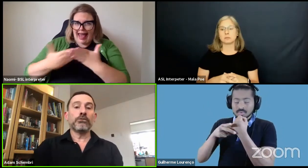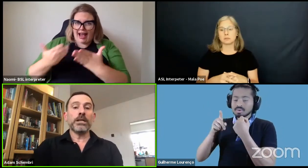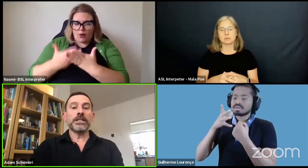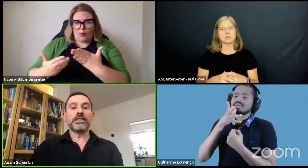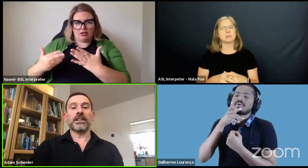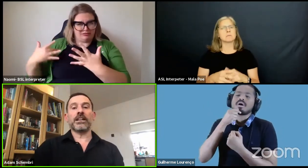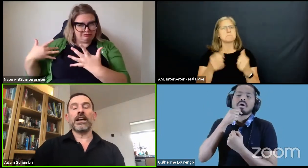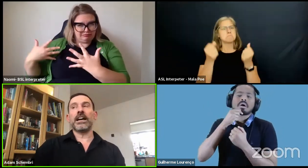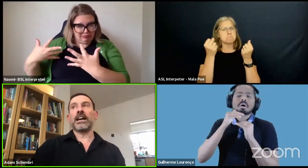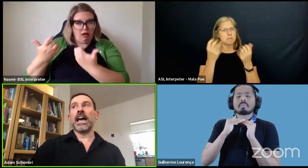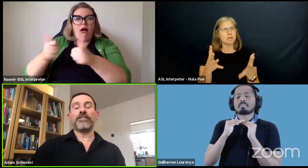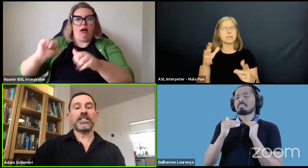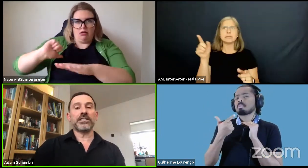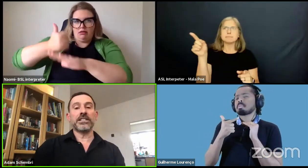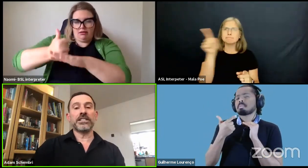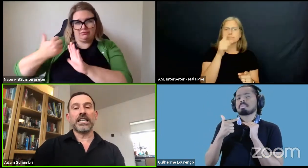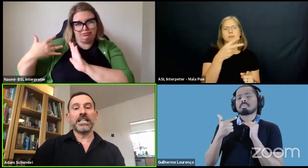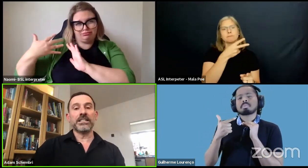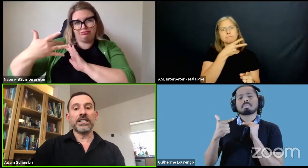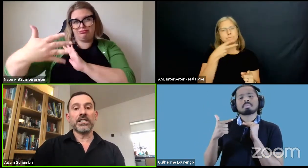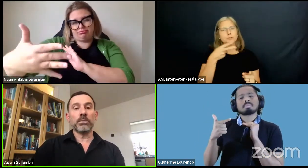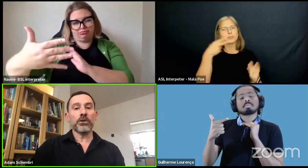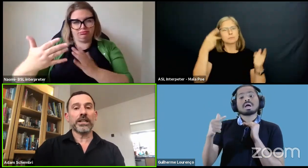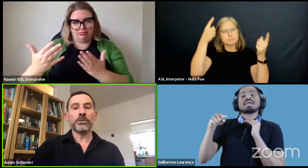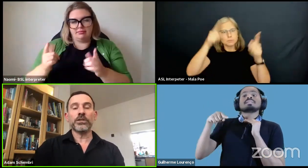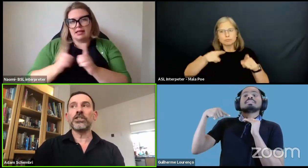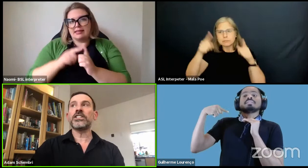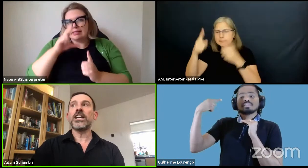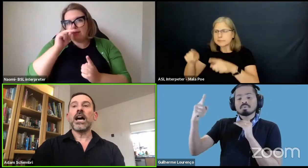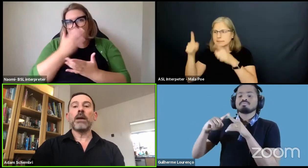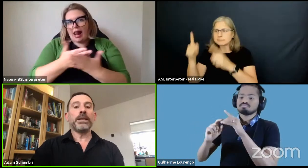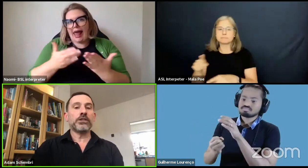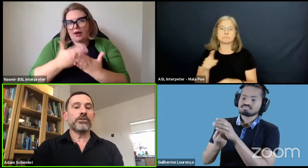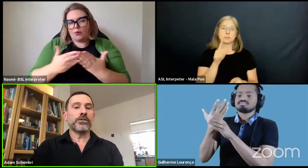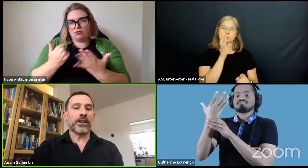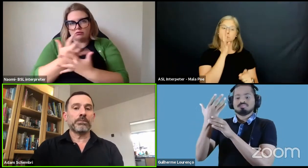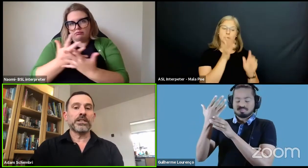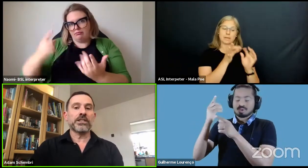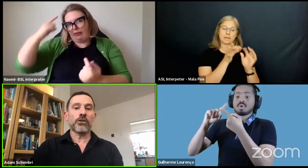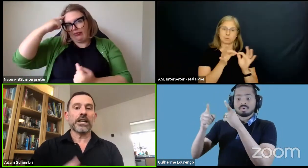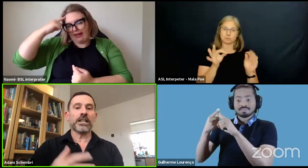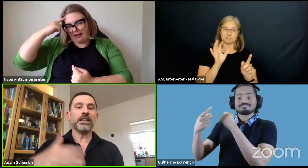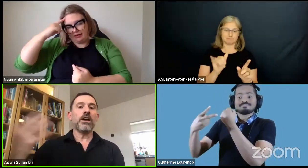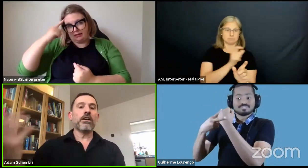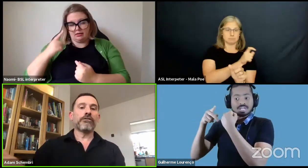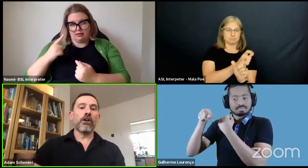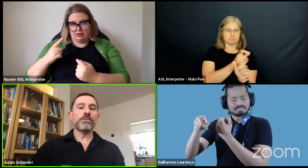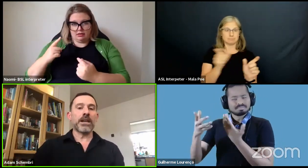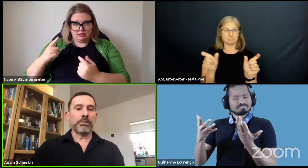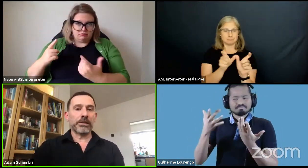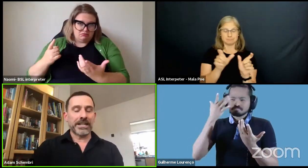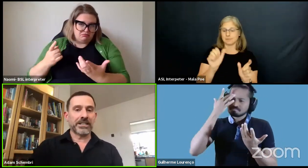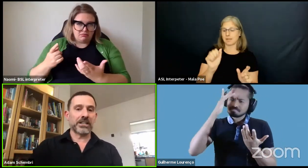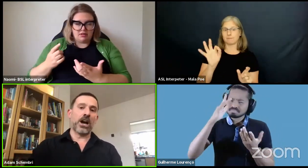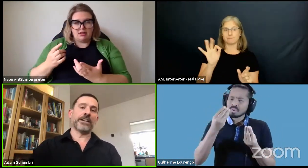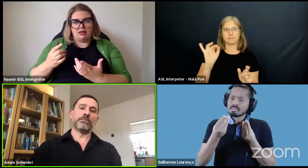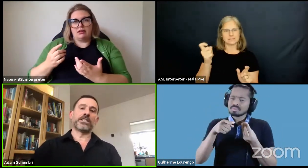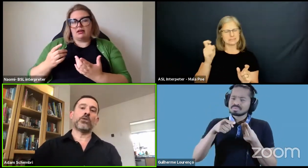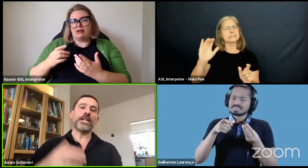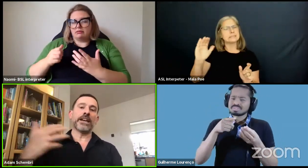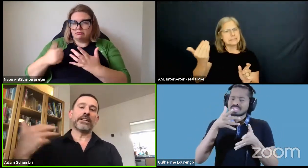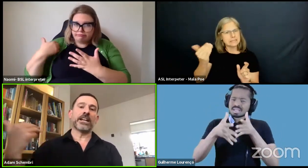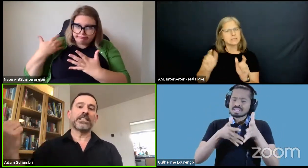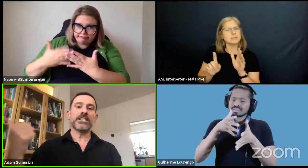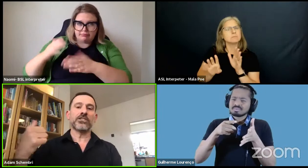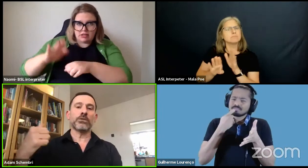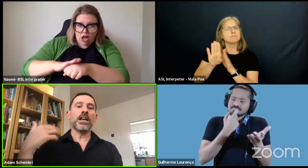verb agreement affixes in spoken languages appear to have developed historically from separate lexical items. So